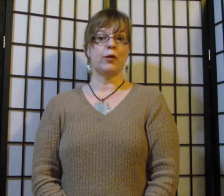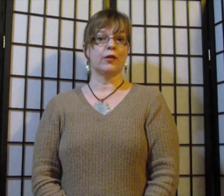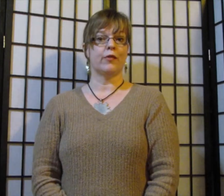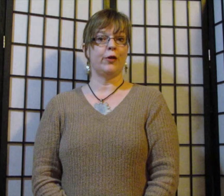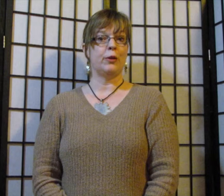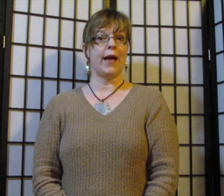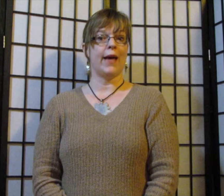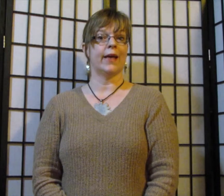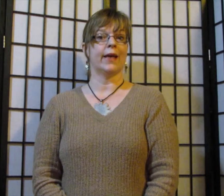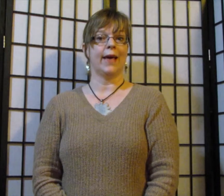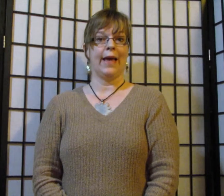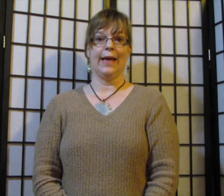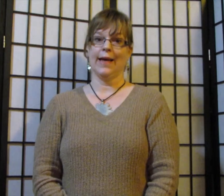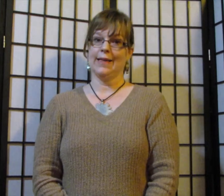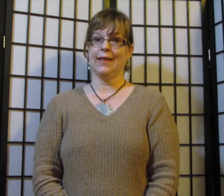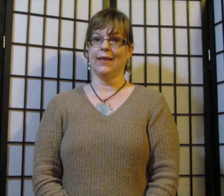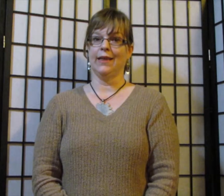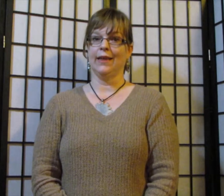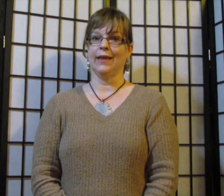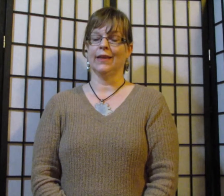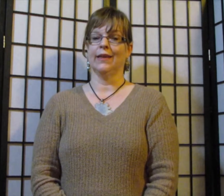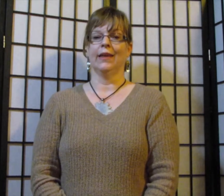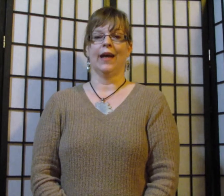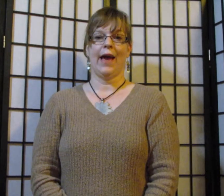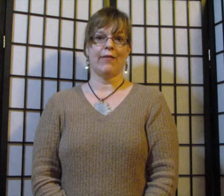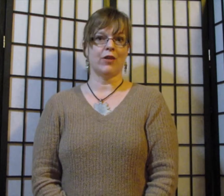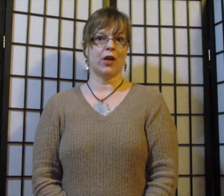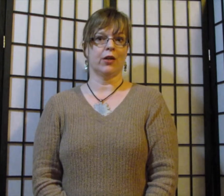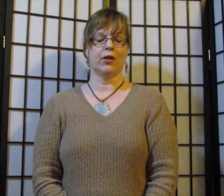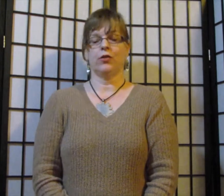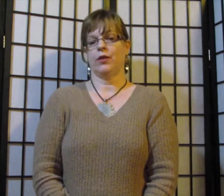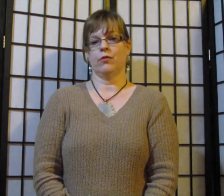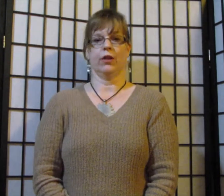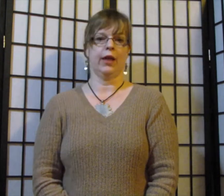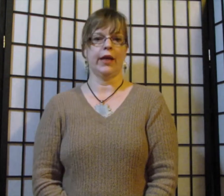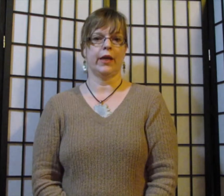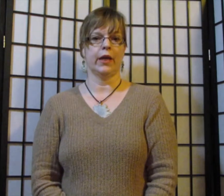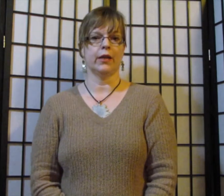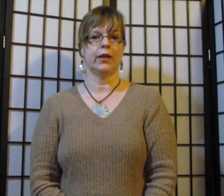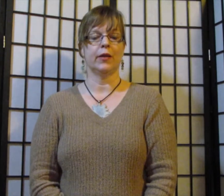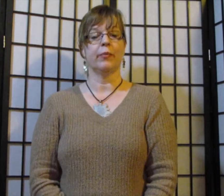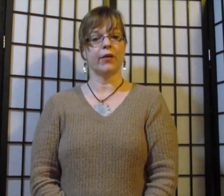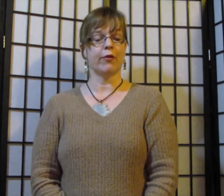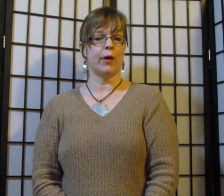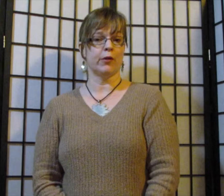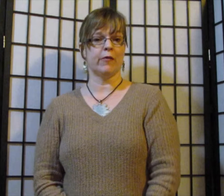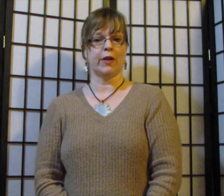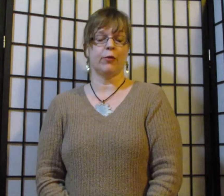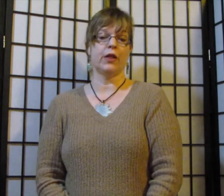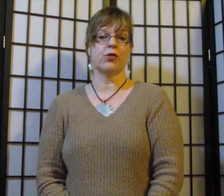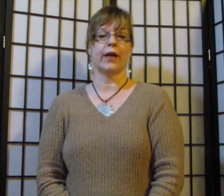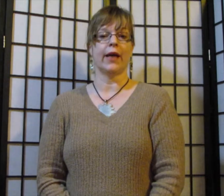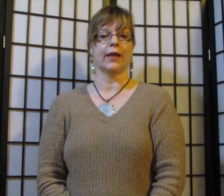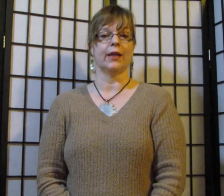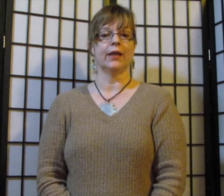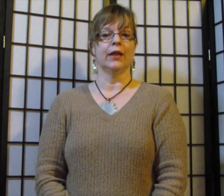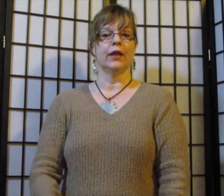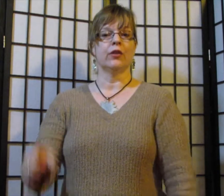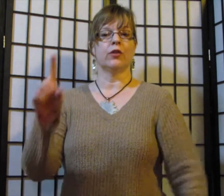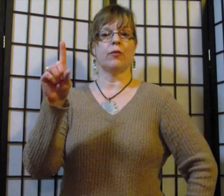Most of you like candy. I have a daughter who doesn't really like candy, but for most of us we enjoy candy. So to